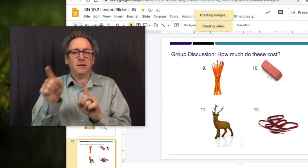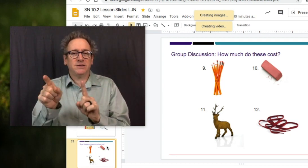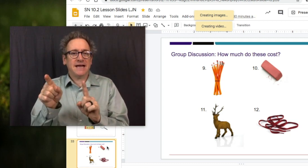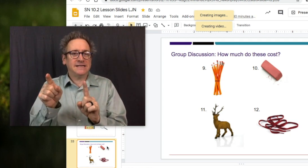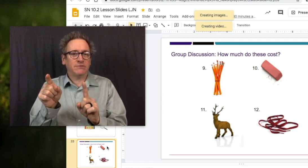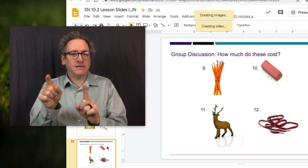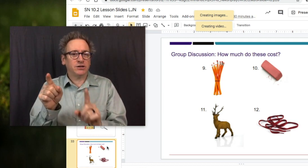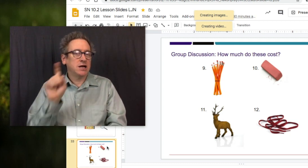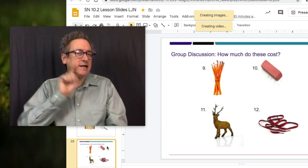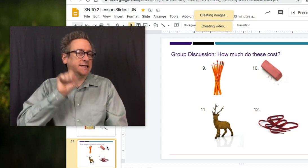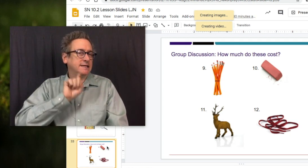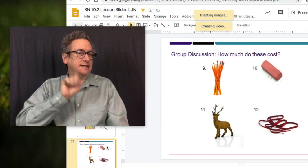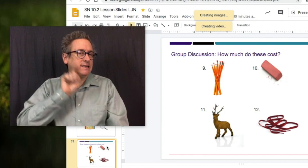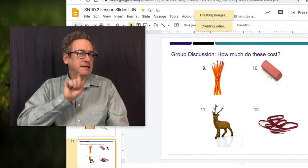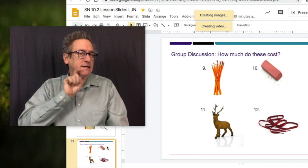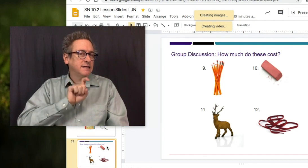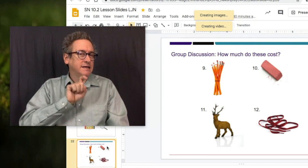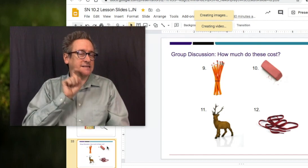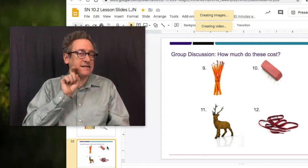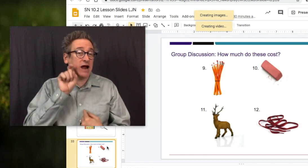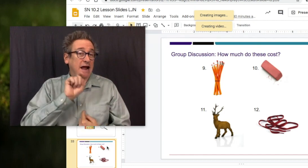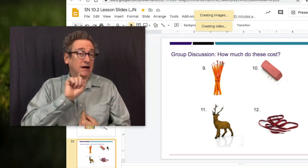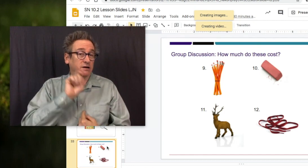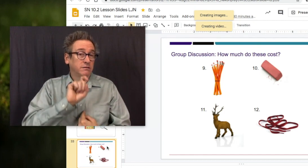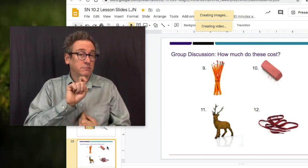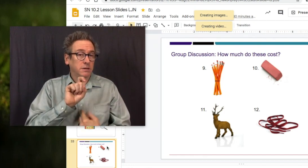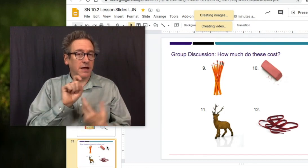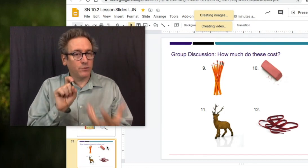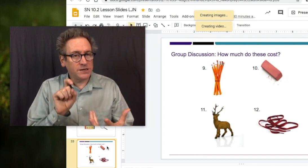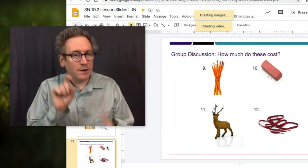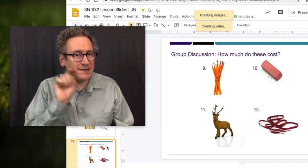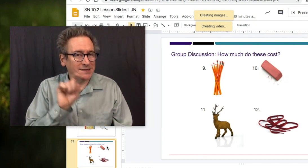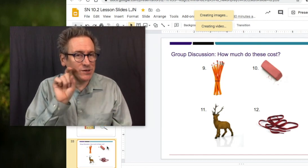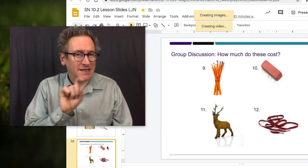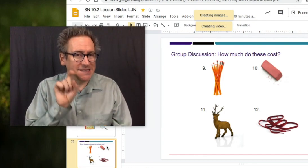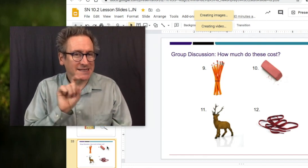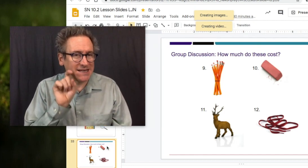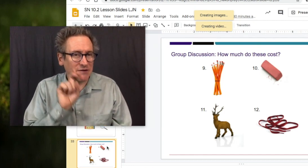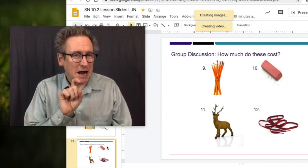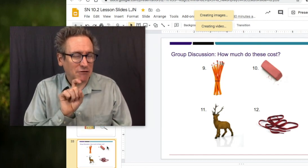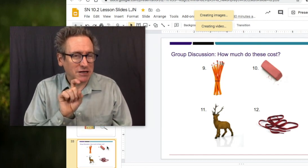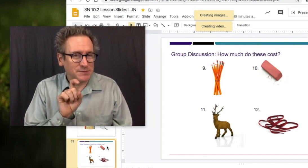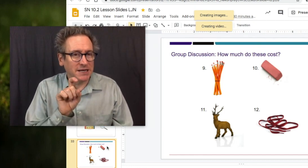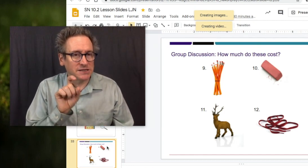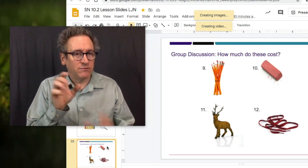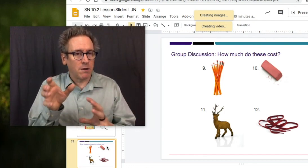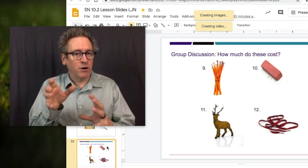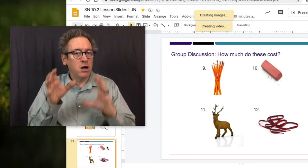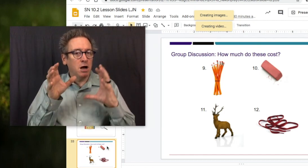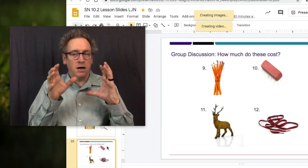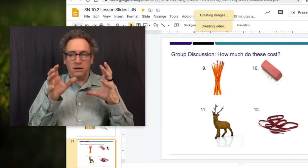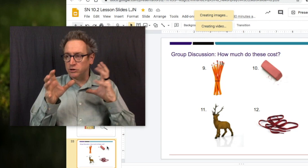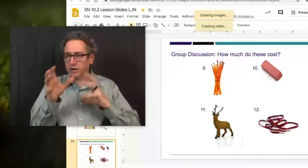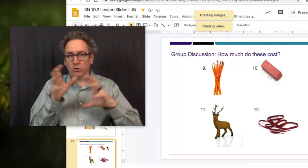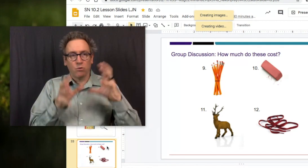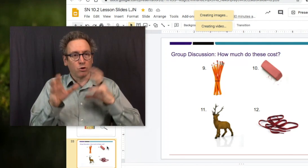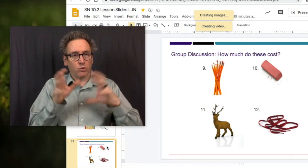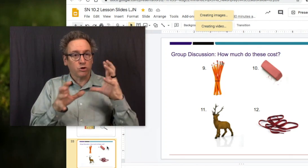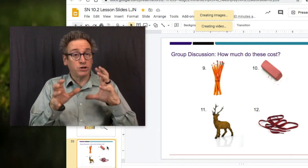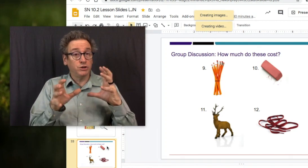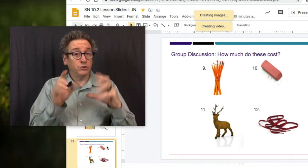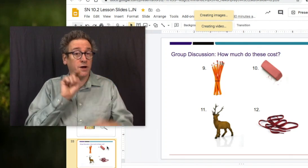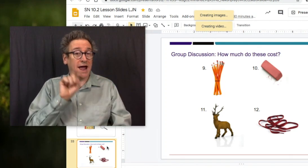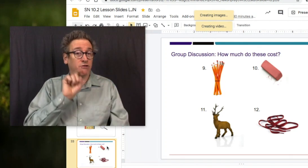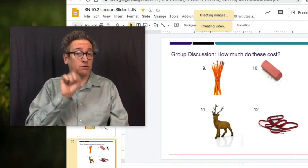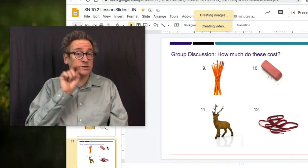And number 10 is eraser. It's a sign for Akron. And the reason why this is the sign for Akron is because of rubber. During World